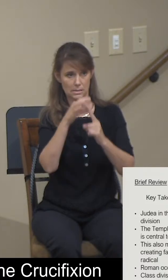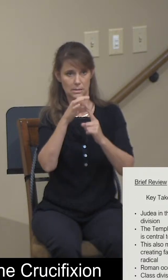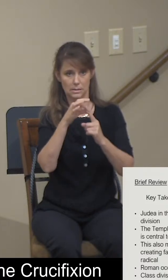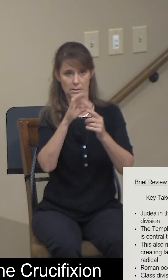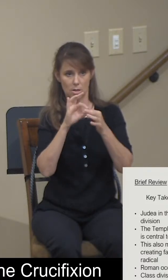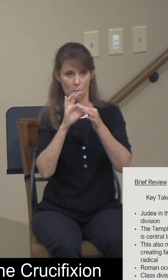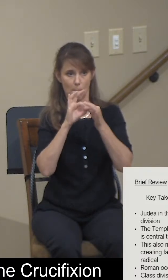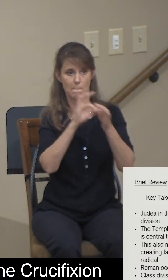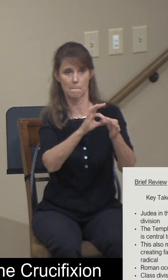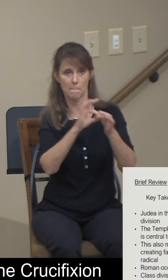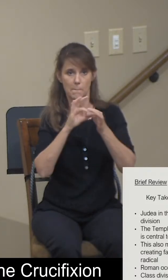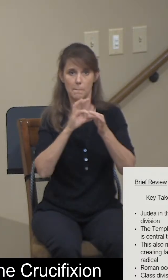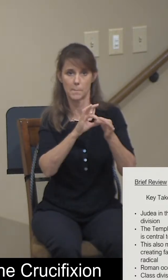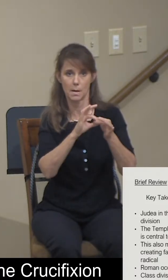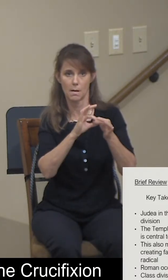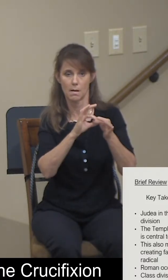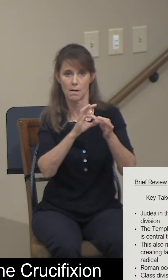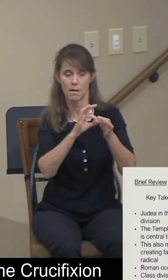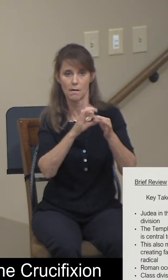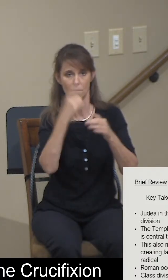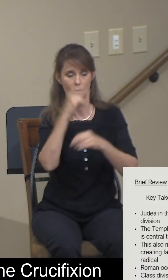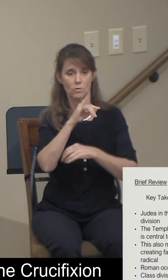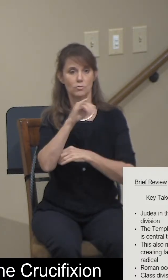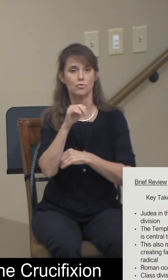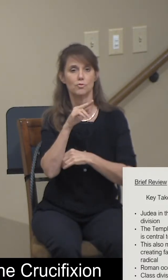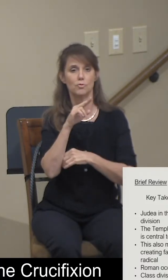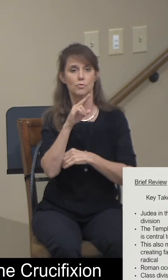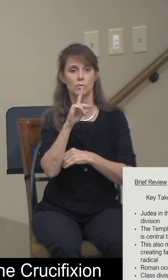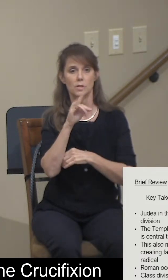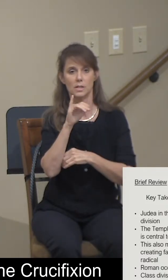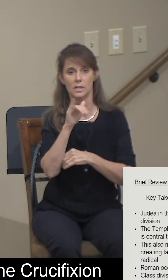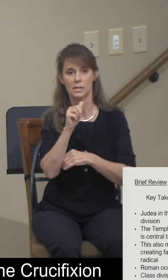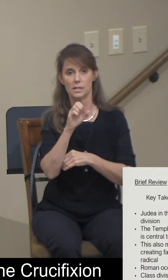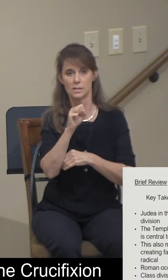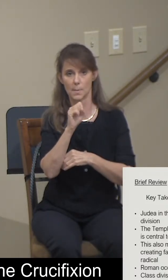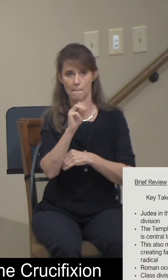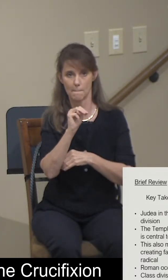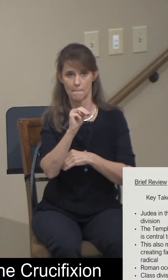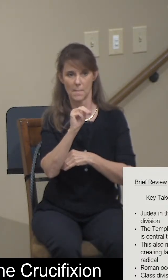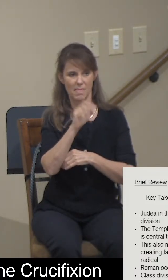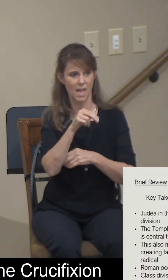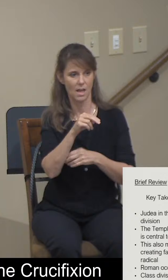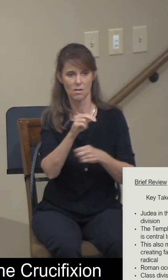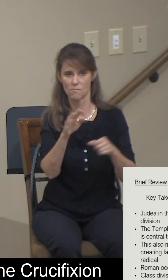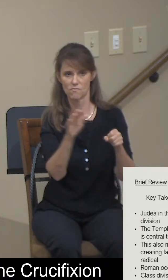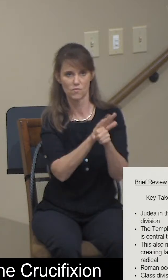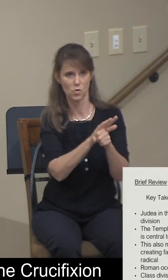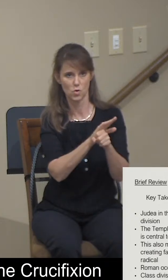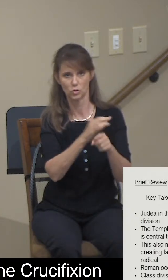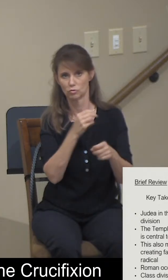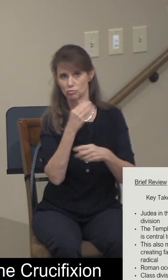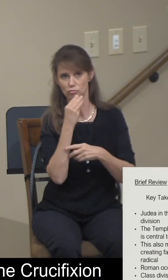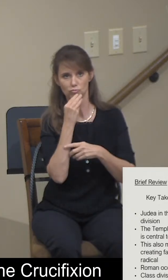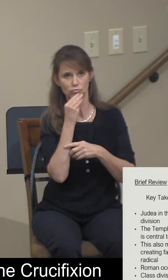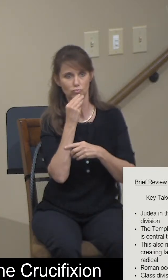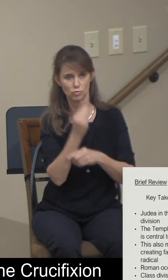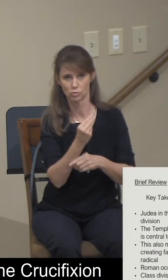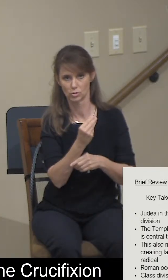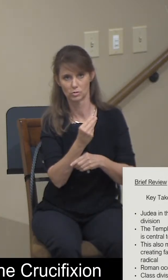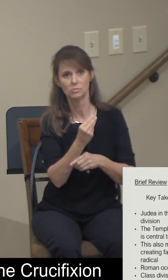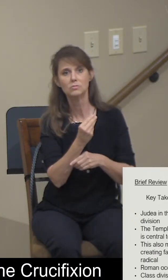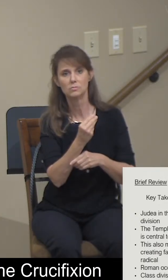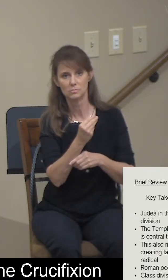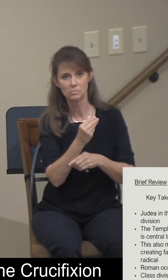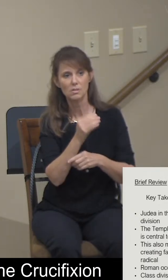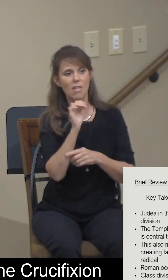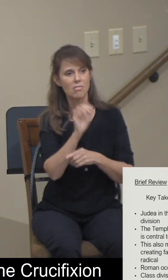for Judaism, is a place that is wholly Jewish and so uniquely Jewish. Jerusalem at this